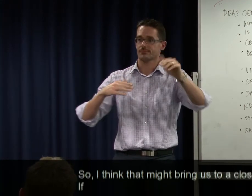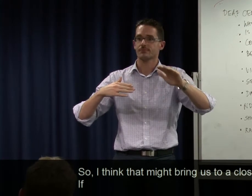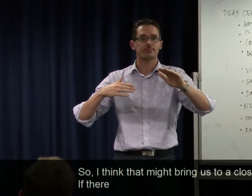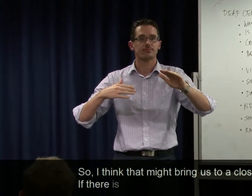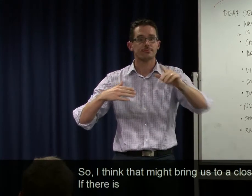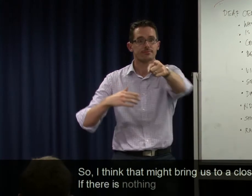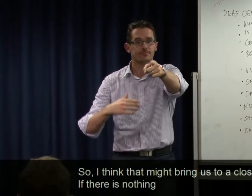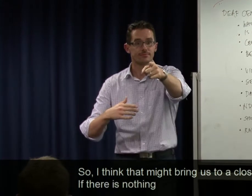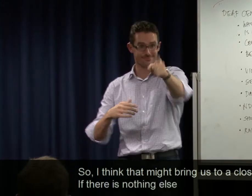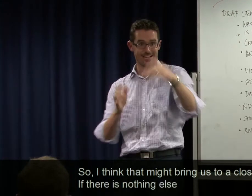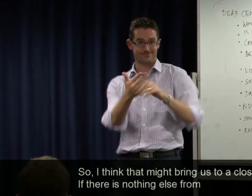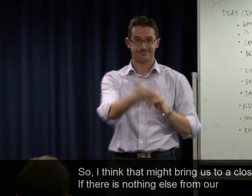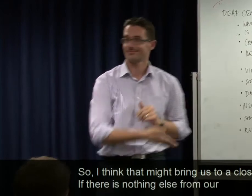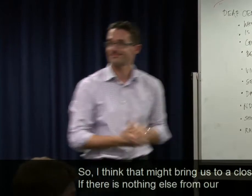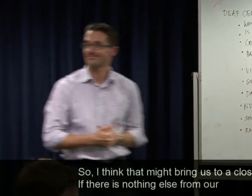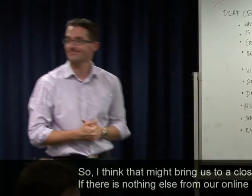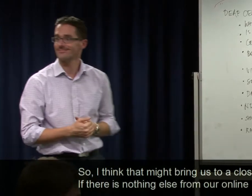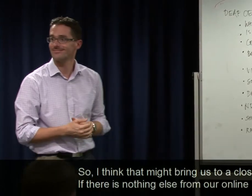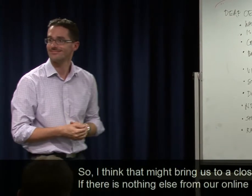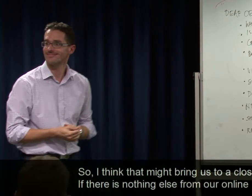our online community, last one maybe?